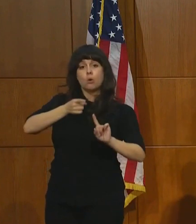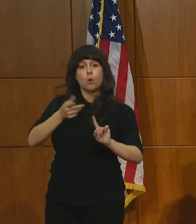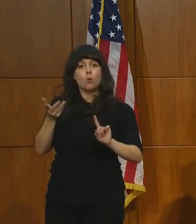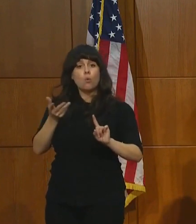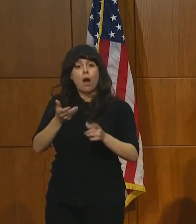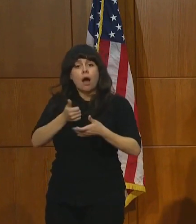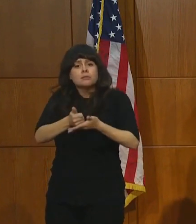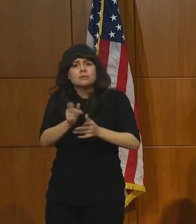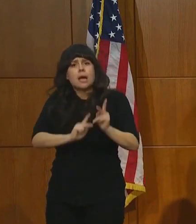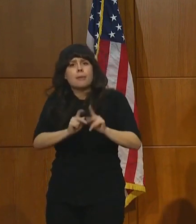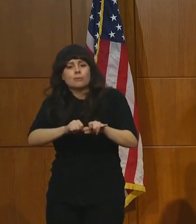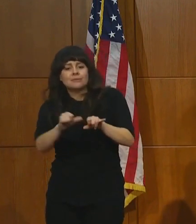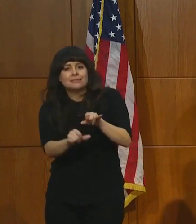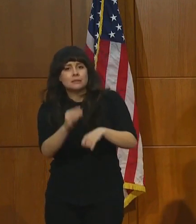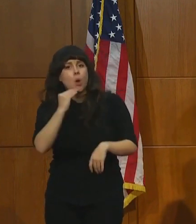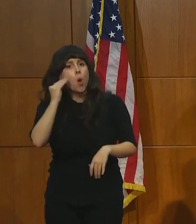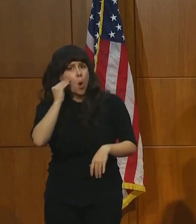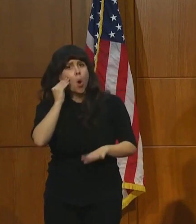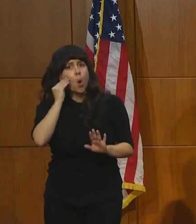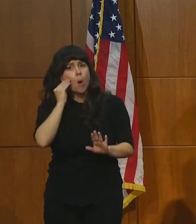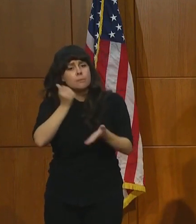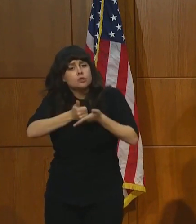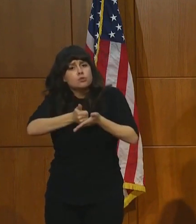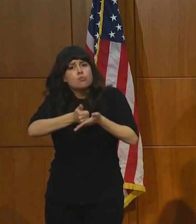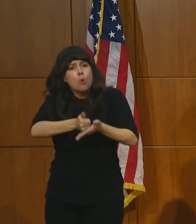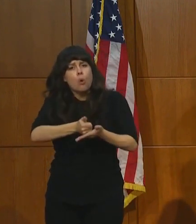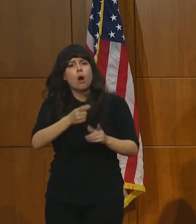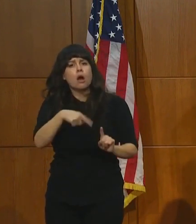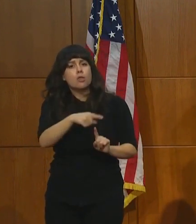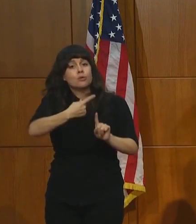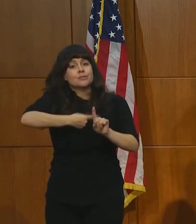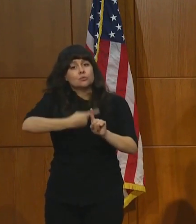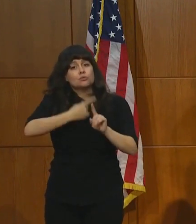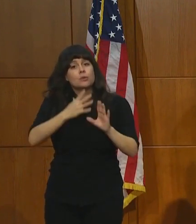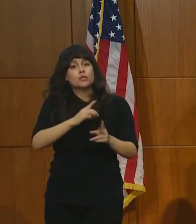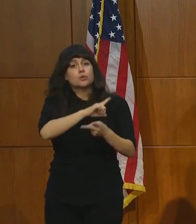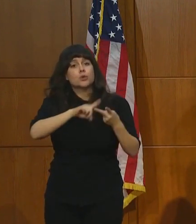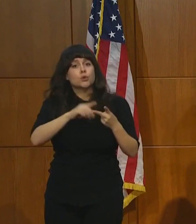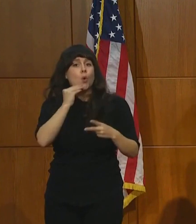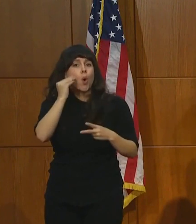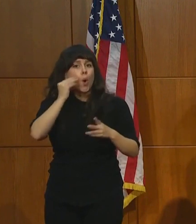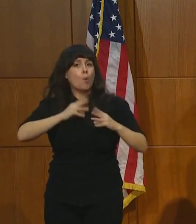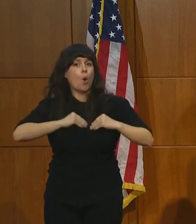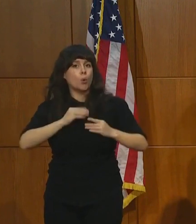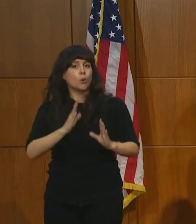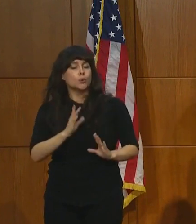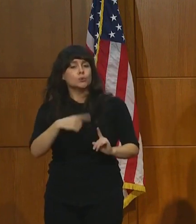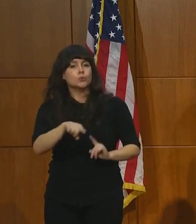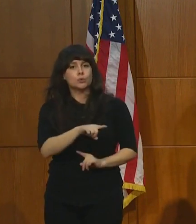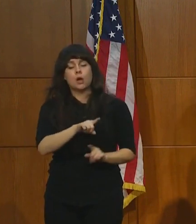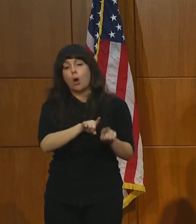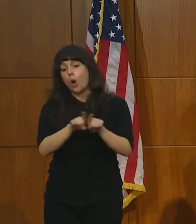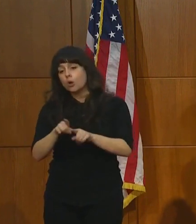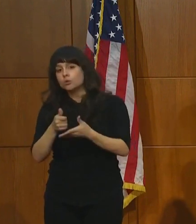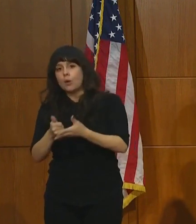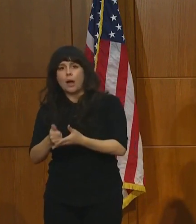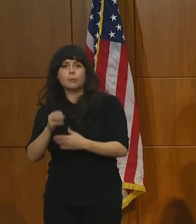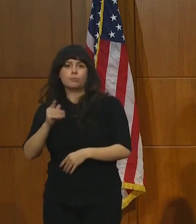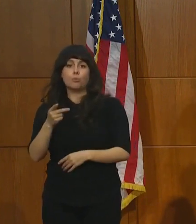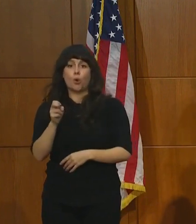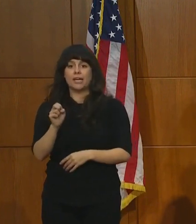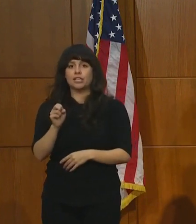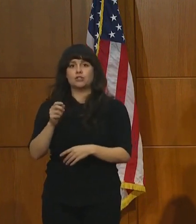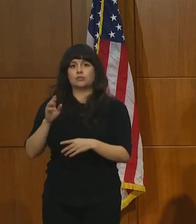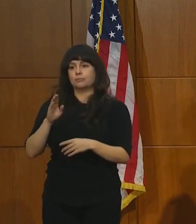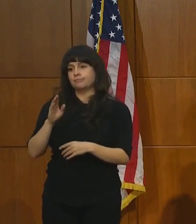By supporting renters and homeowners, we're also helping their landlords and mortgage companies pay their own bills.